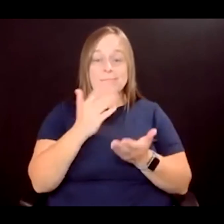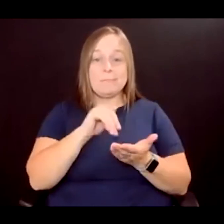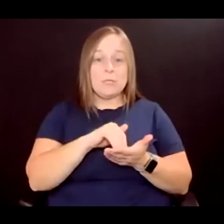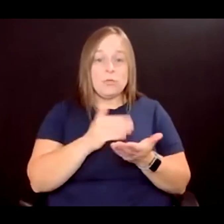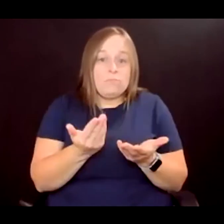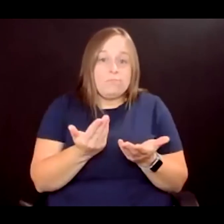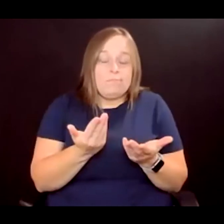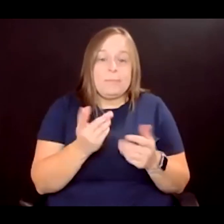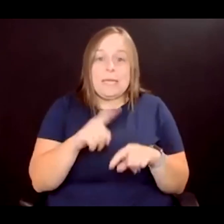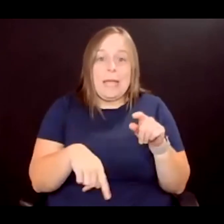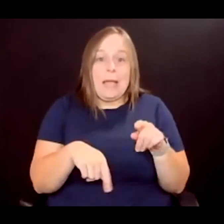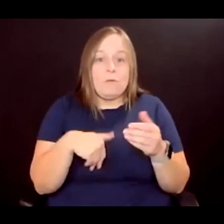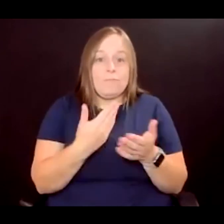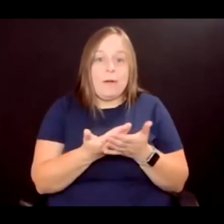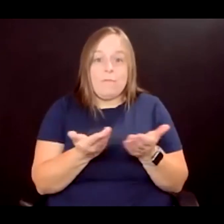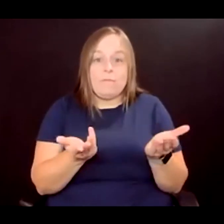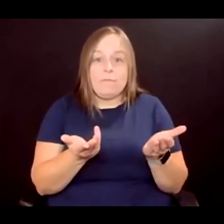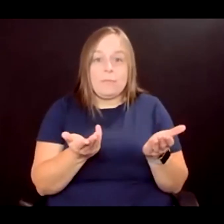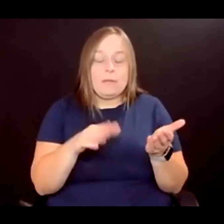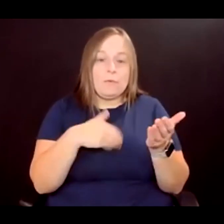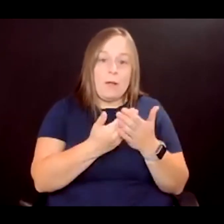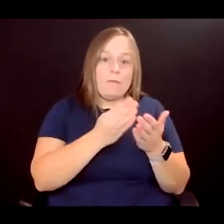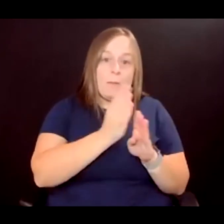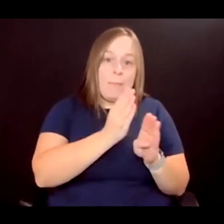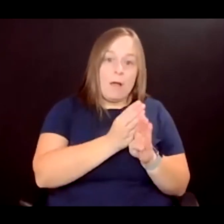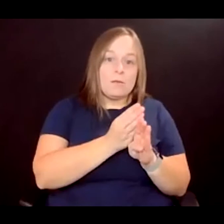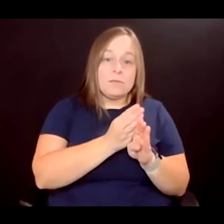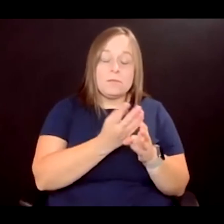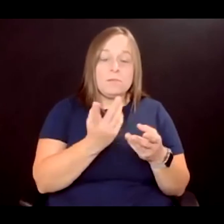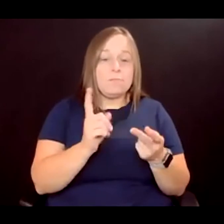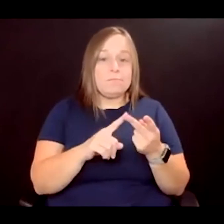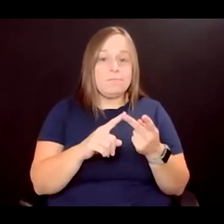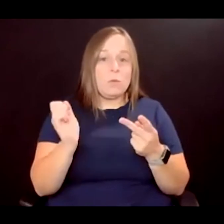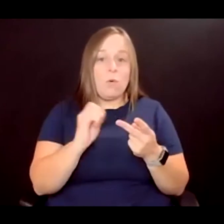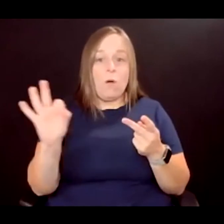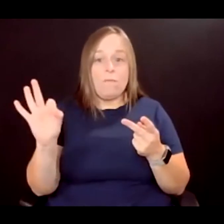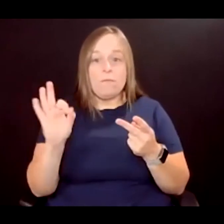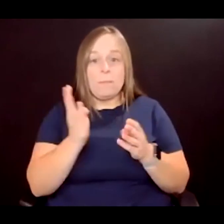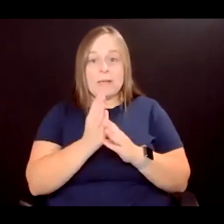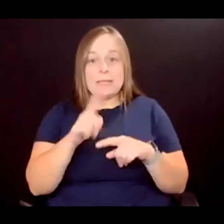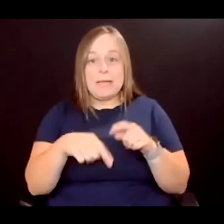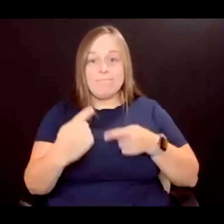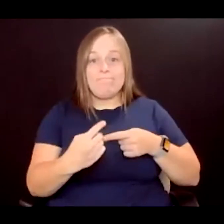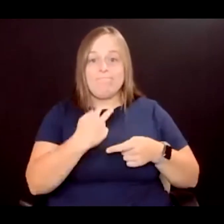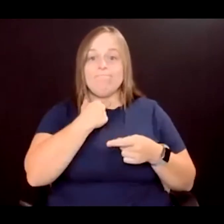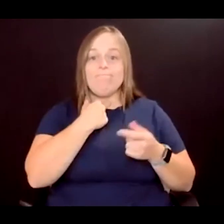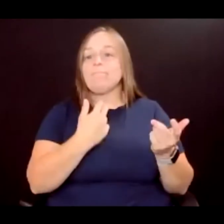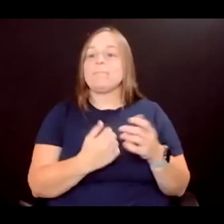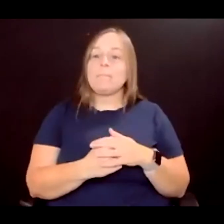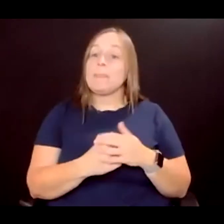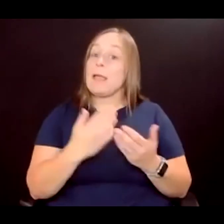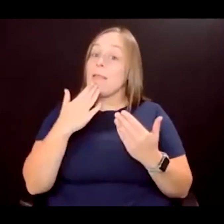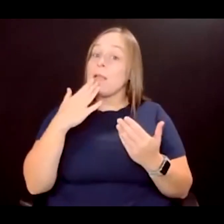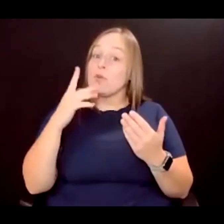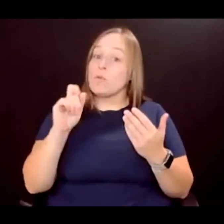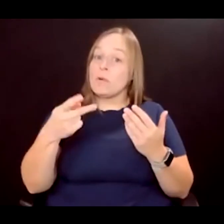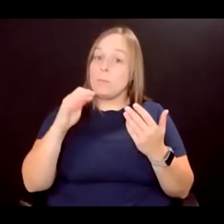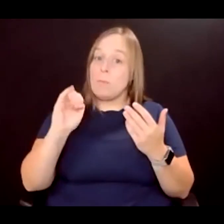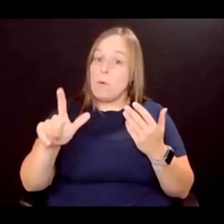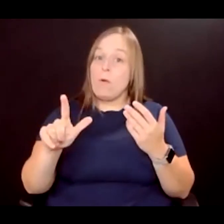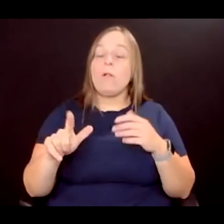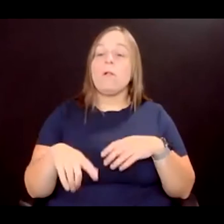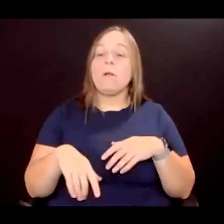respond. Now, that said, we will definitely look into that. Make sure that is rectified and fair for each